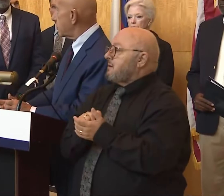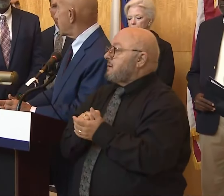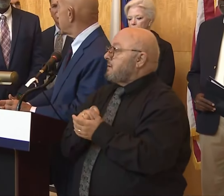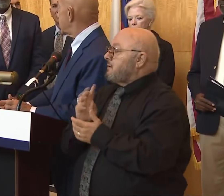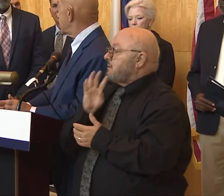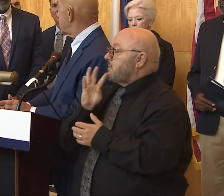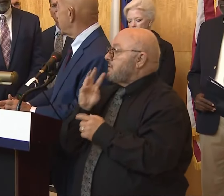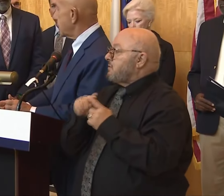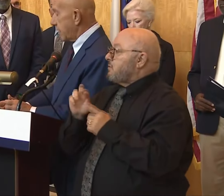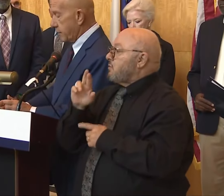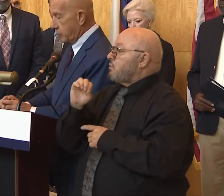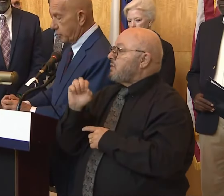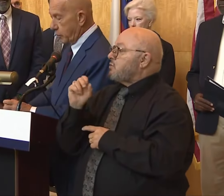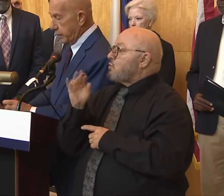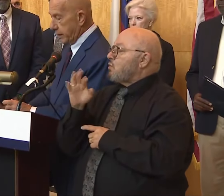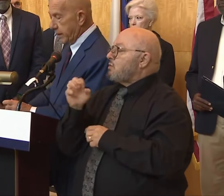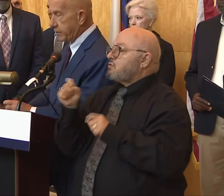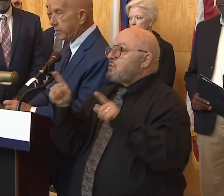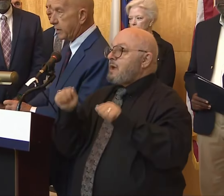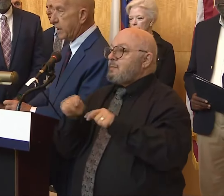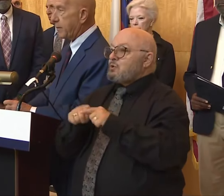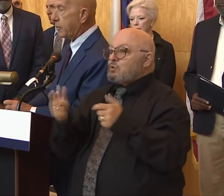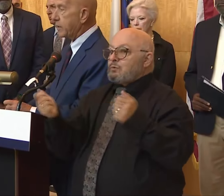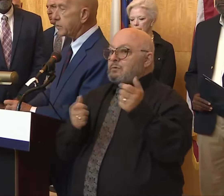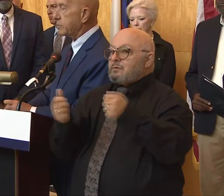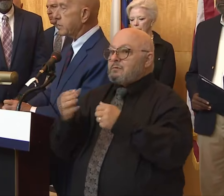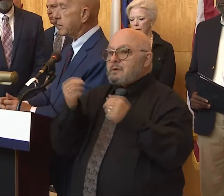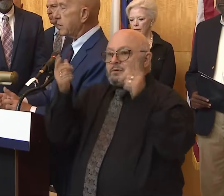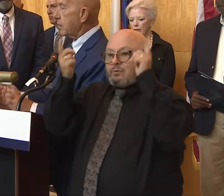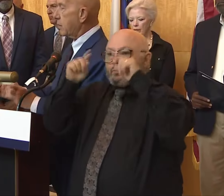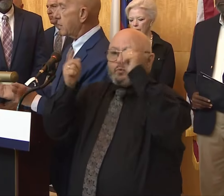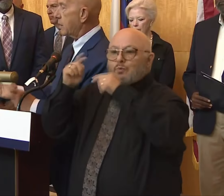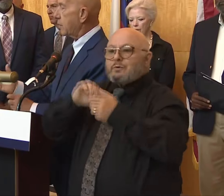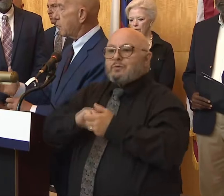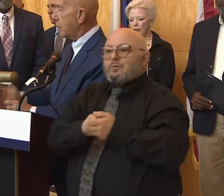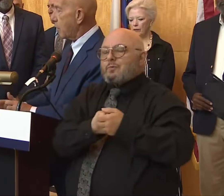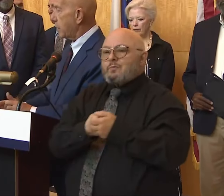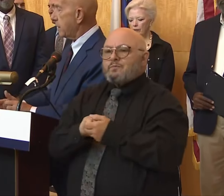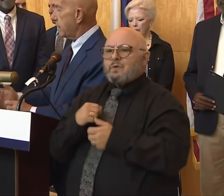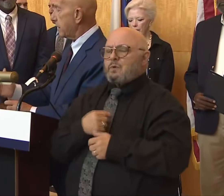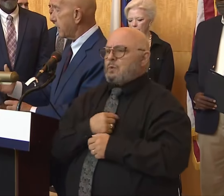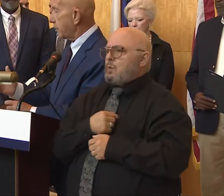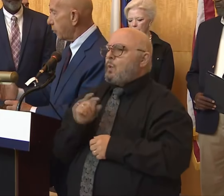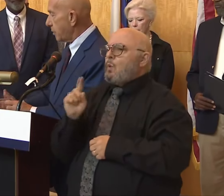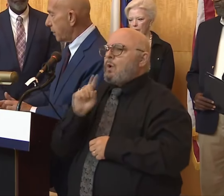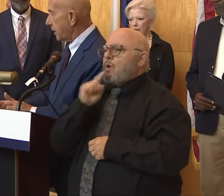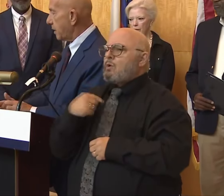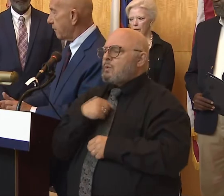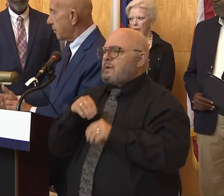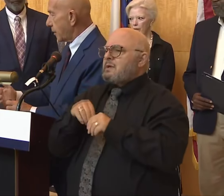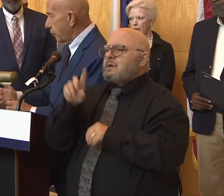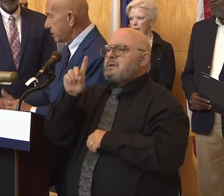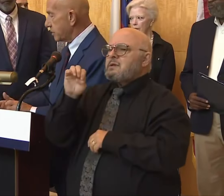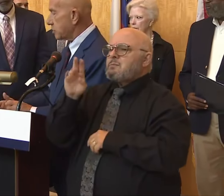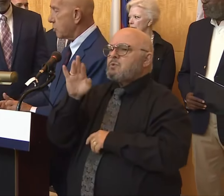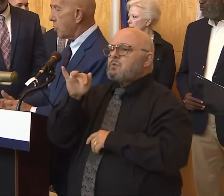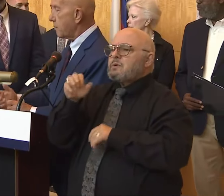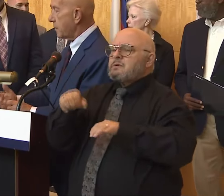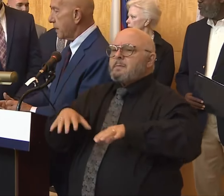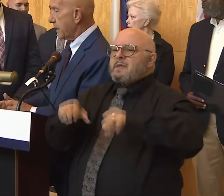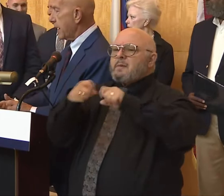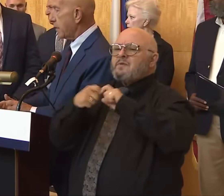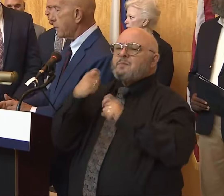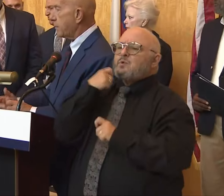the resources that you've been able to bring together and the collaboration, but where are we in our debris pickup from our recent